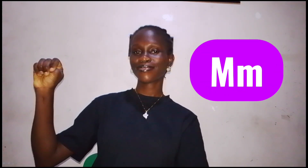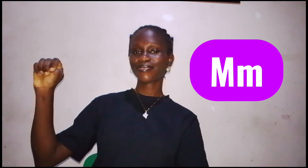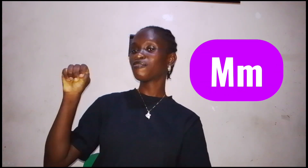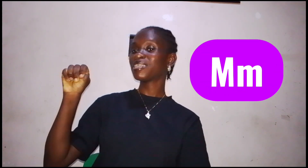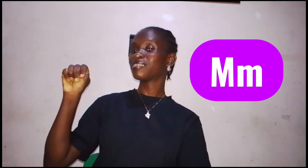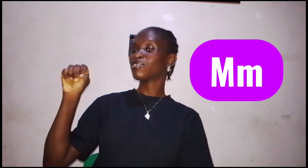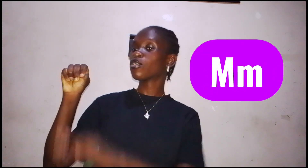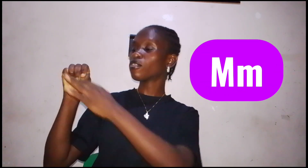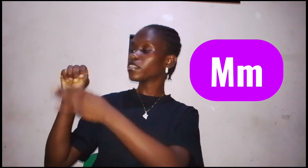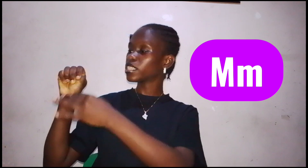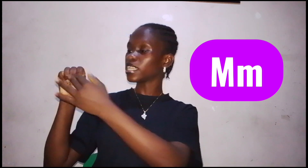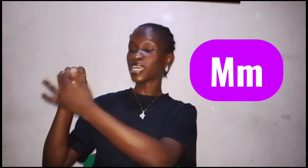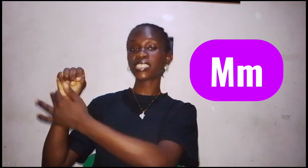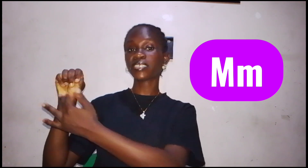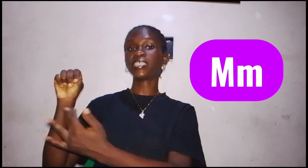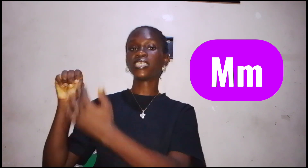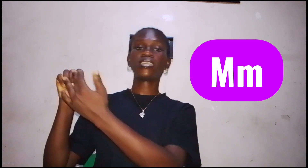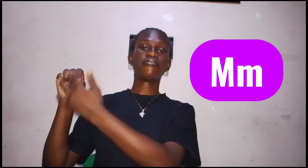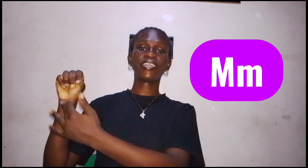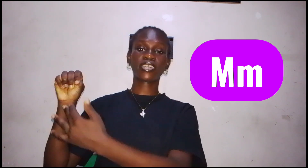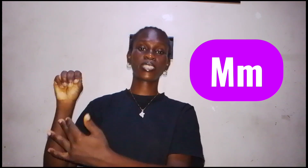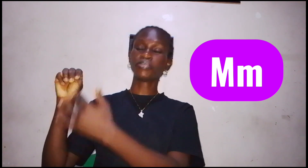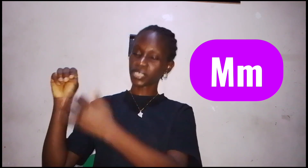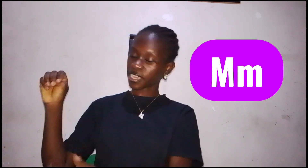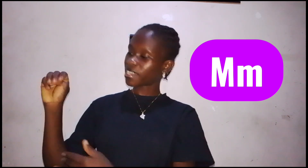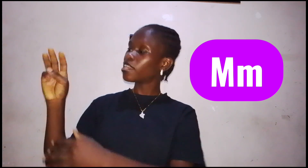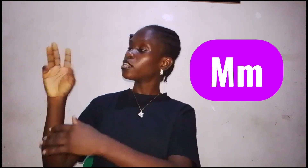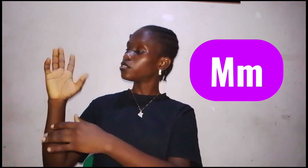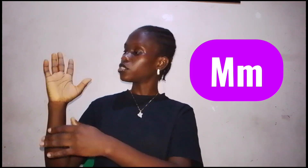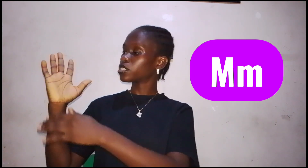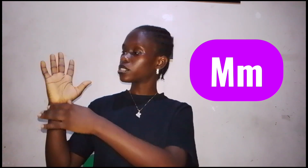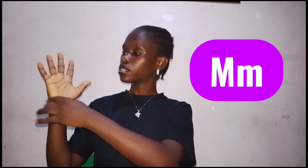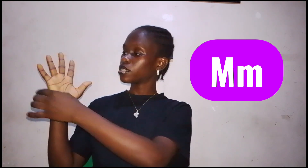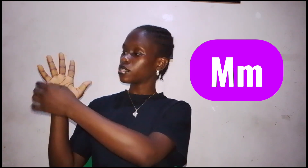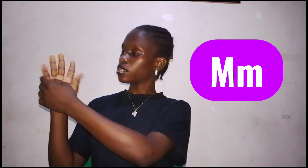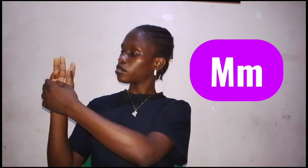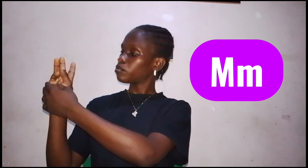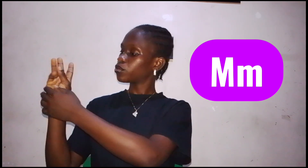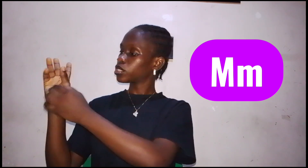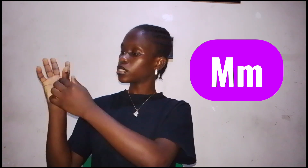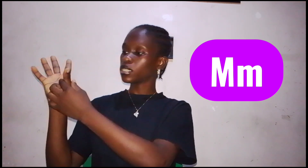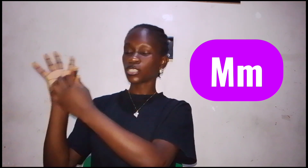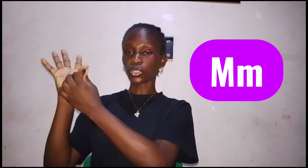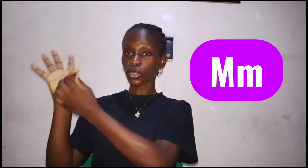You know, we've been curving the last 3 fingers, but here you just put your